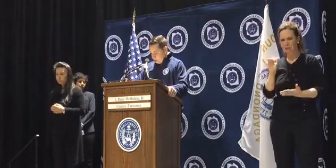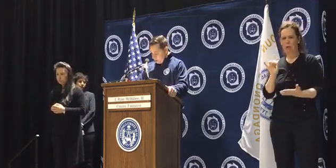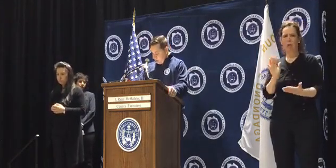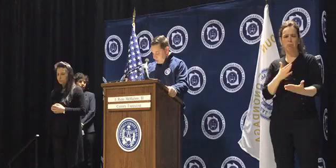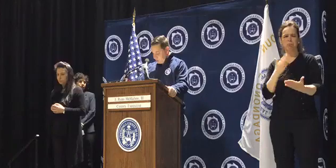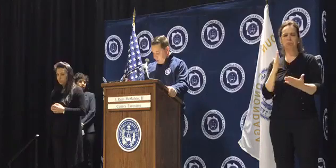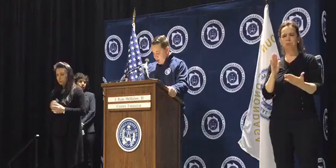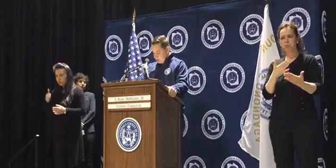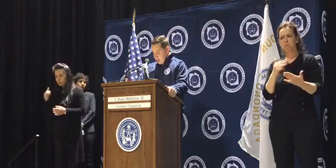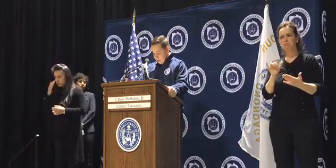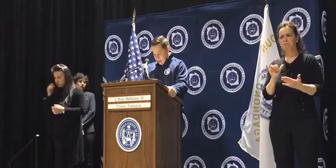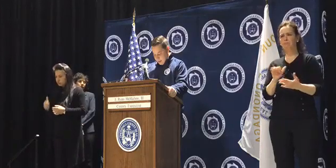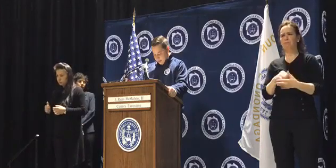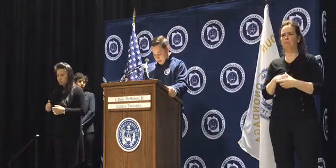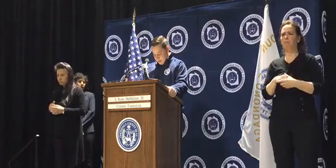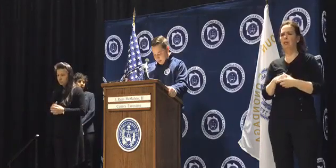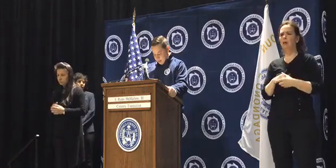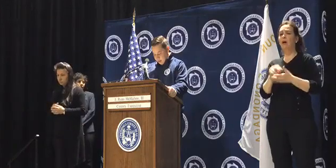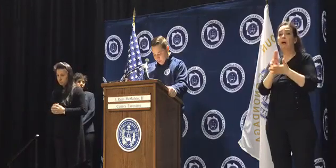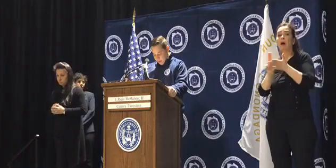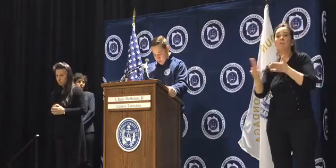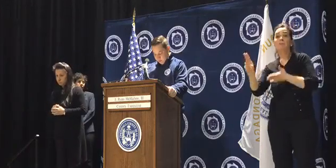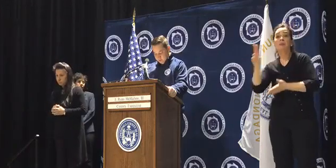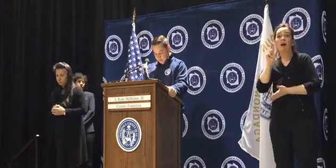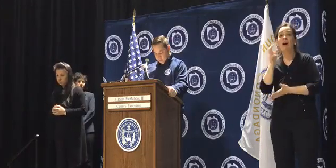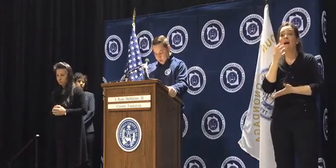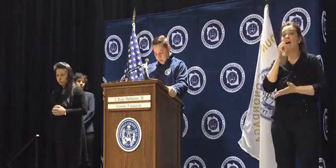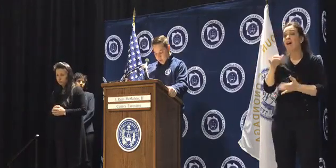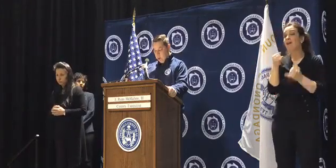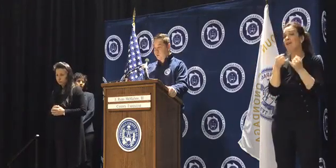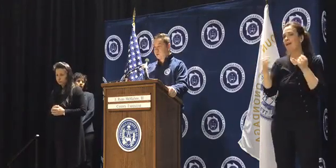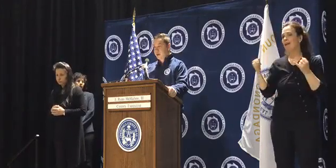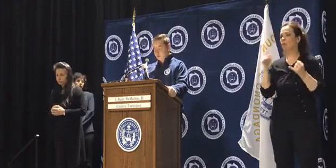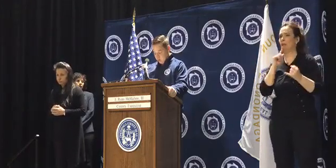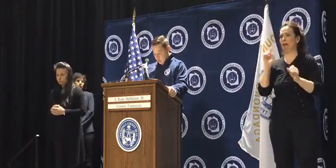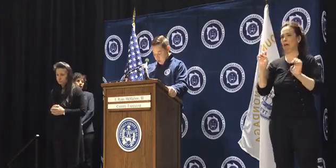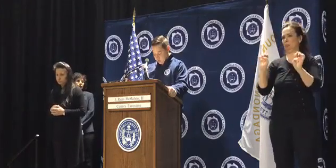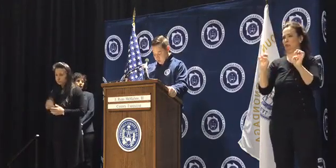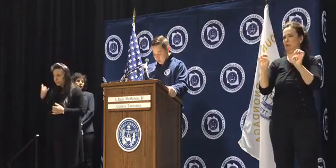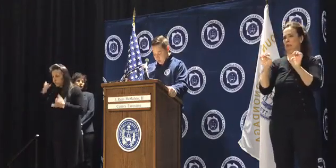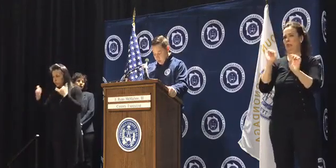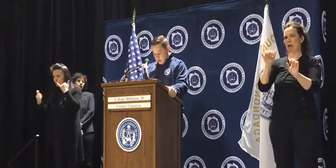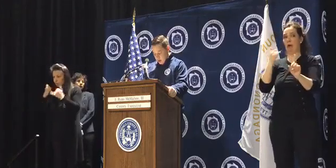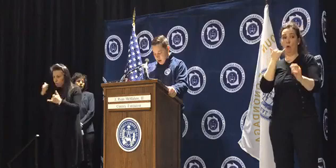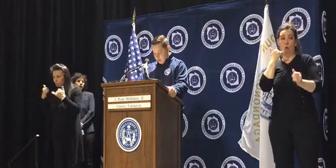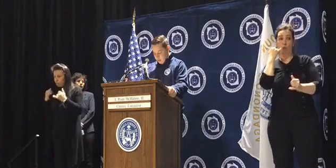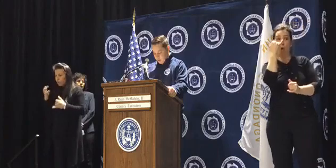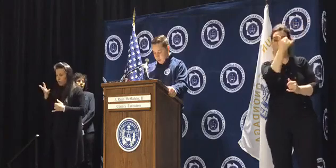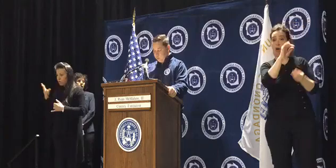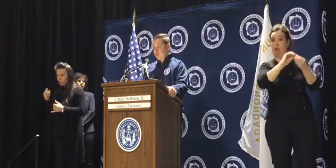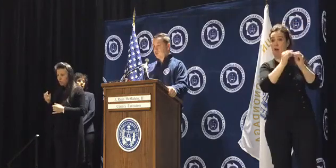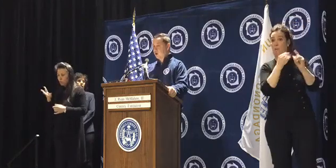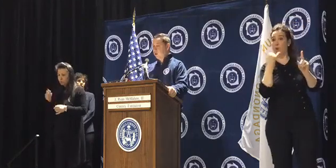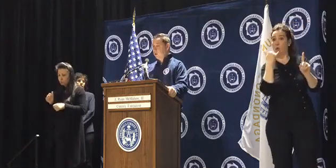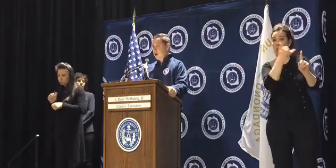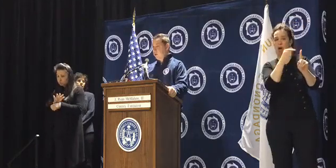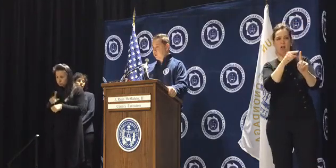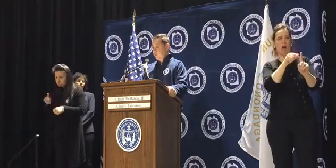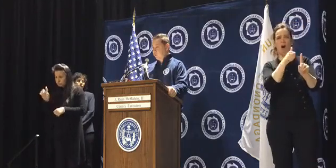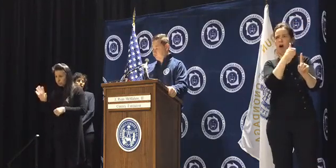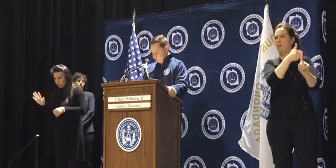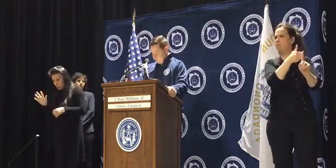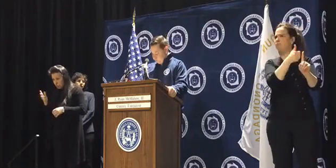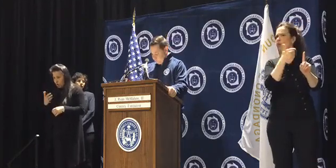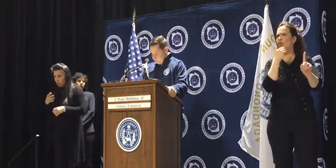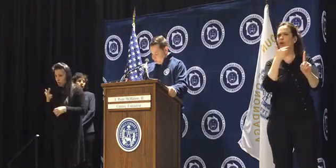But our Upstate triage hotline, the call volumes have been robust, answering questions. The call volumes are starting to go down a little